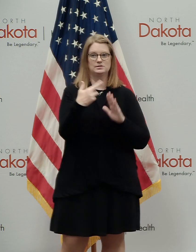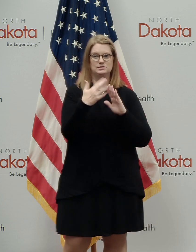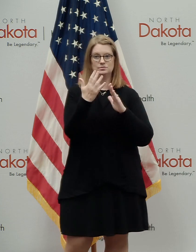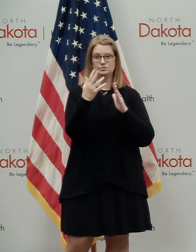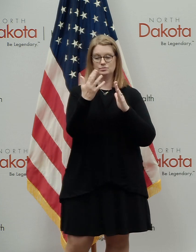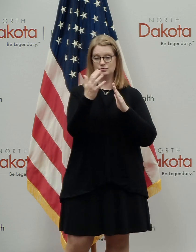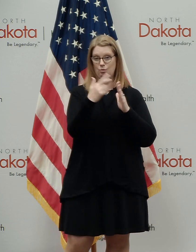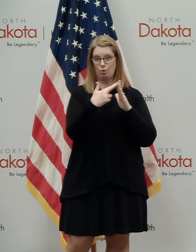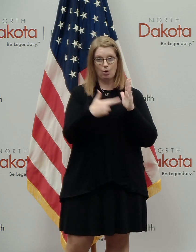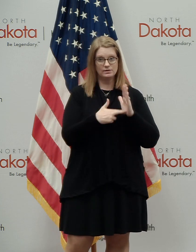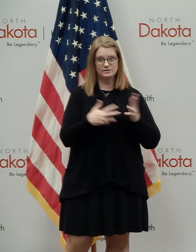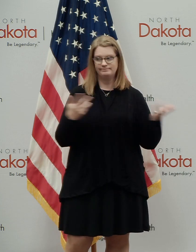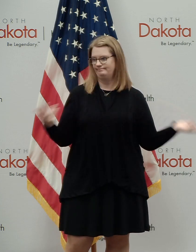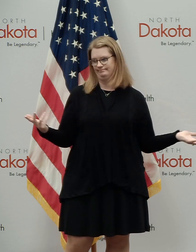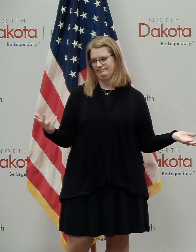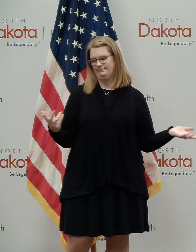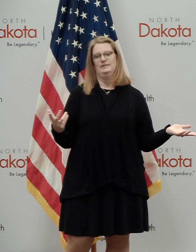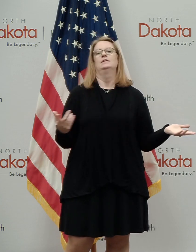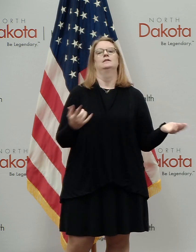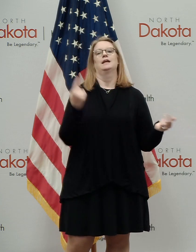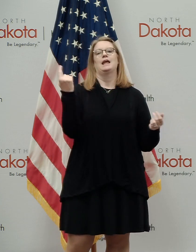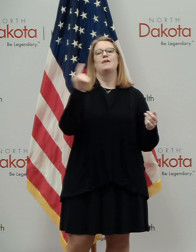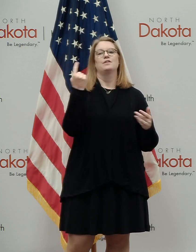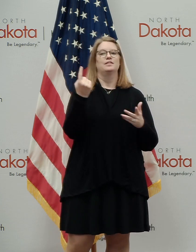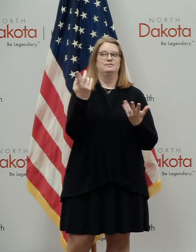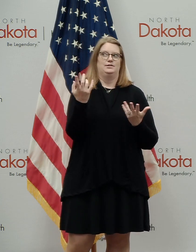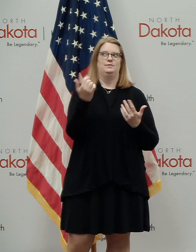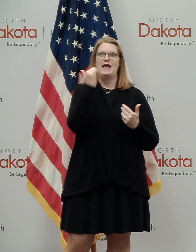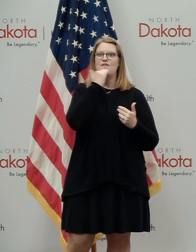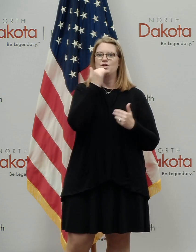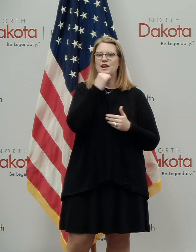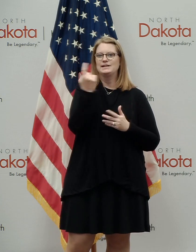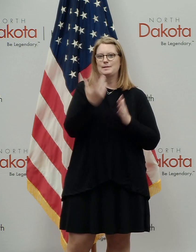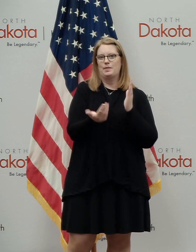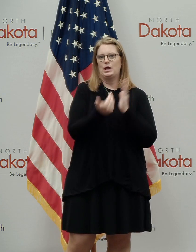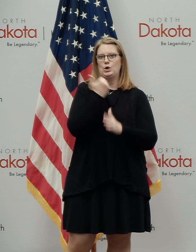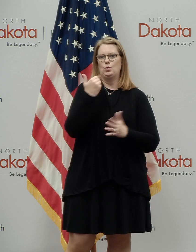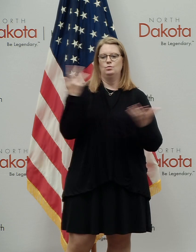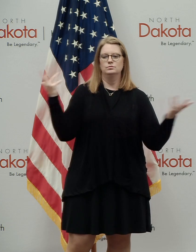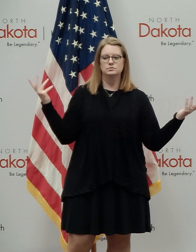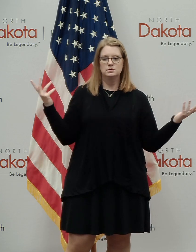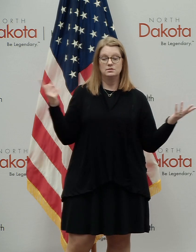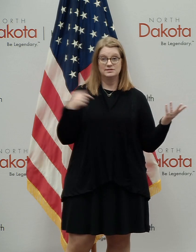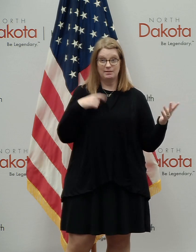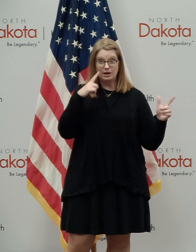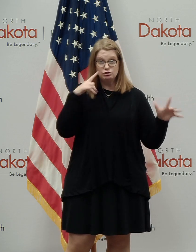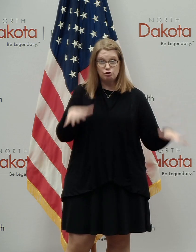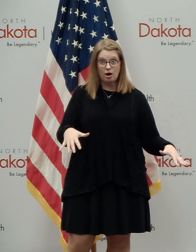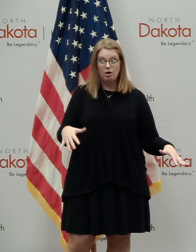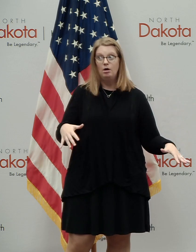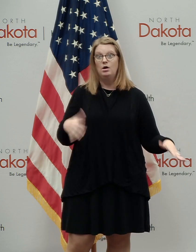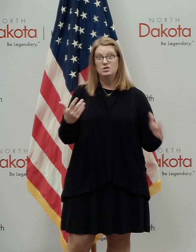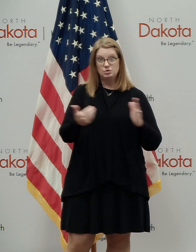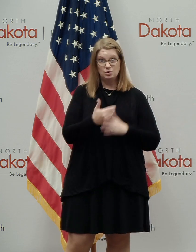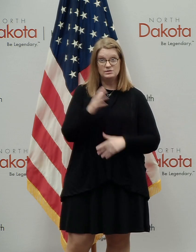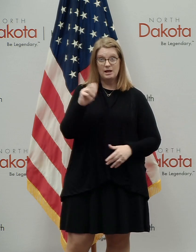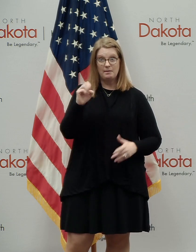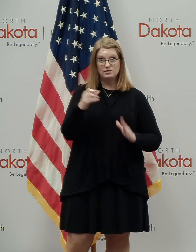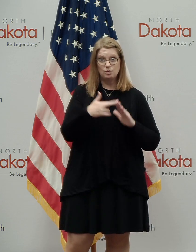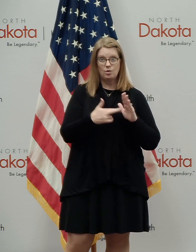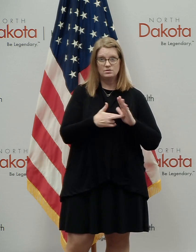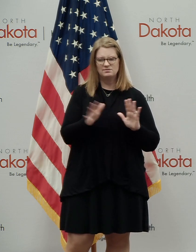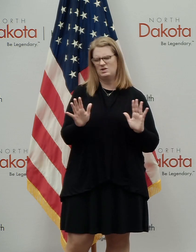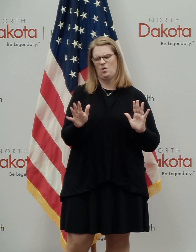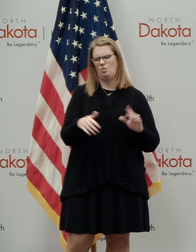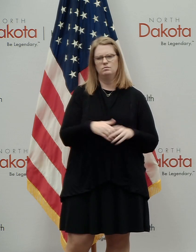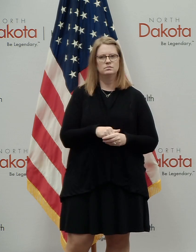hey, North Dakota, every day we got something new from the federal government as we've been going through this pandemic. So this is not like a big shocker day that we've got new things that we have to